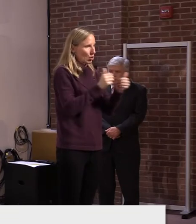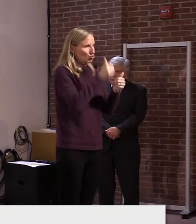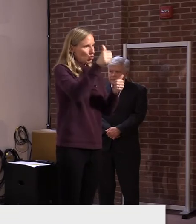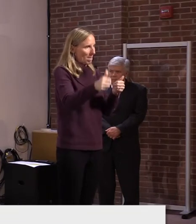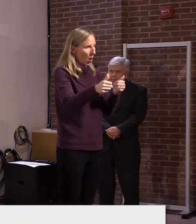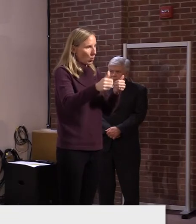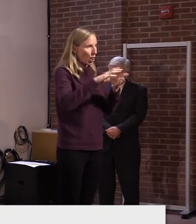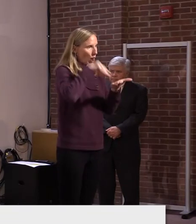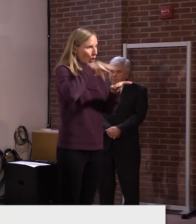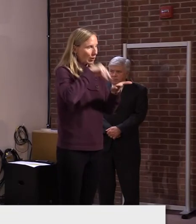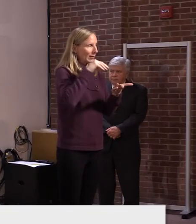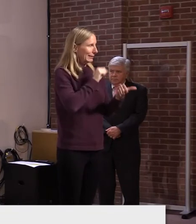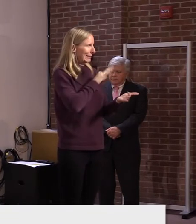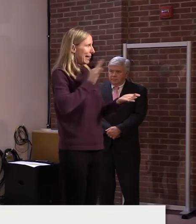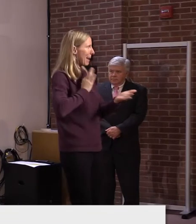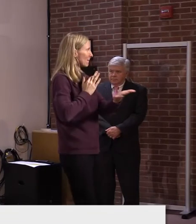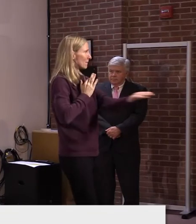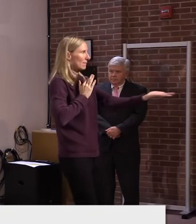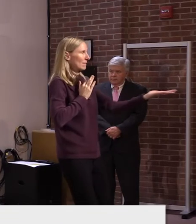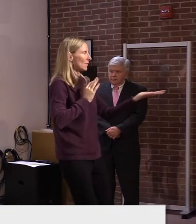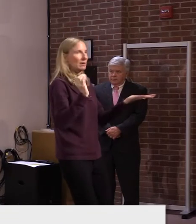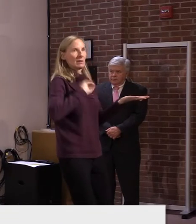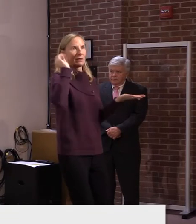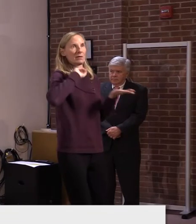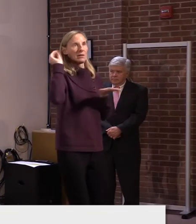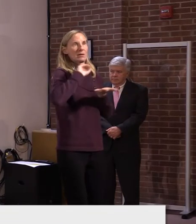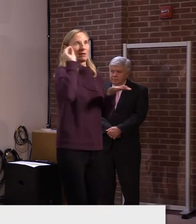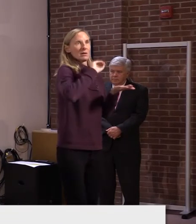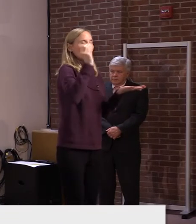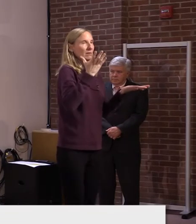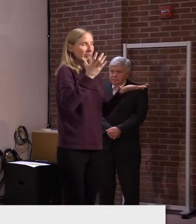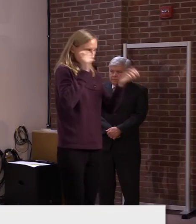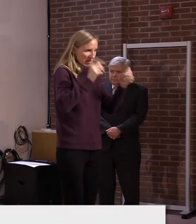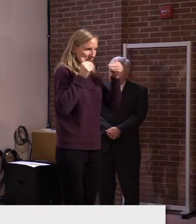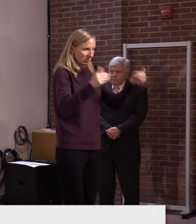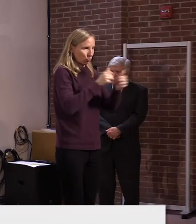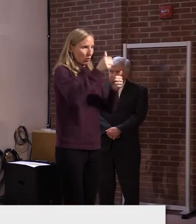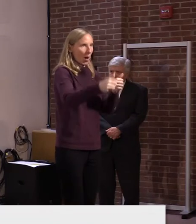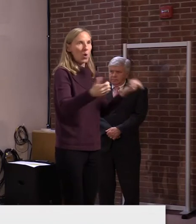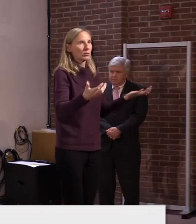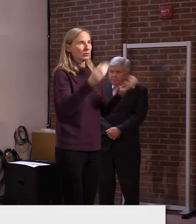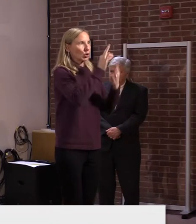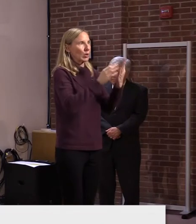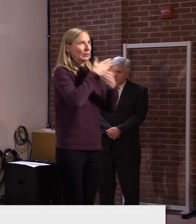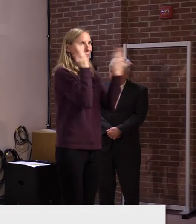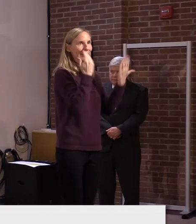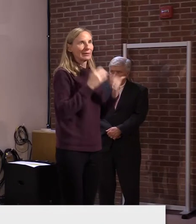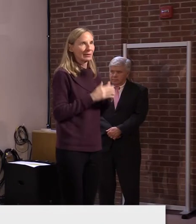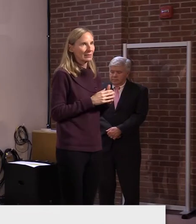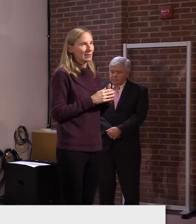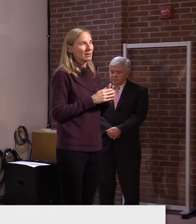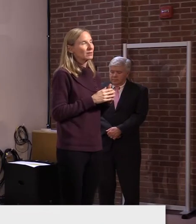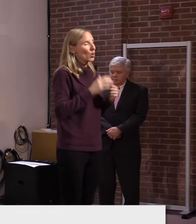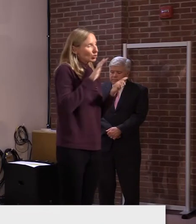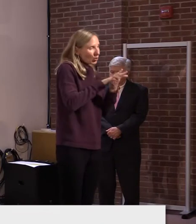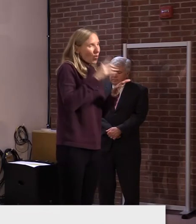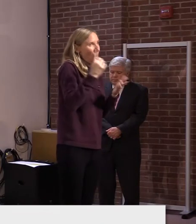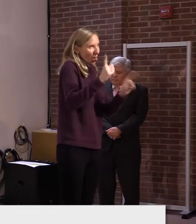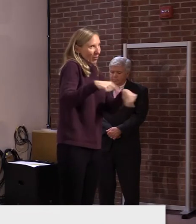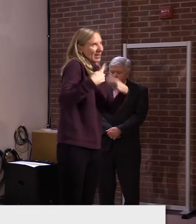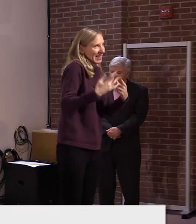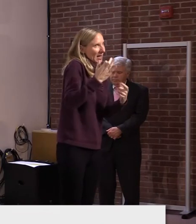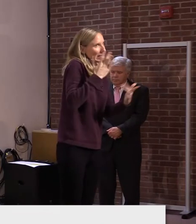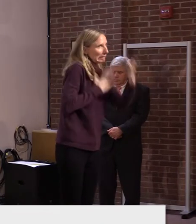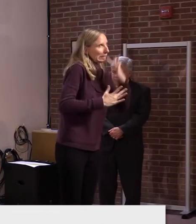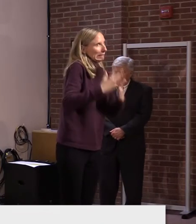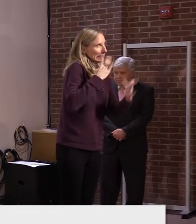availability, not necessarily, you know, student issues. So the logistics of our schools are always been stretched a little thin. We don't have a